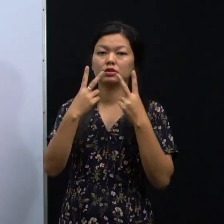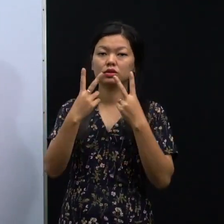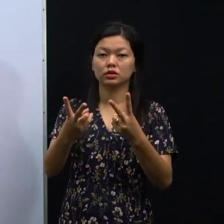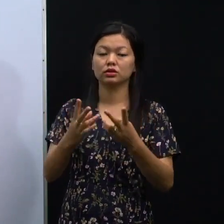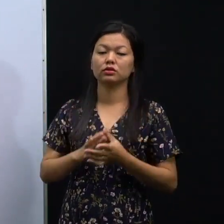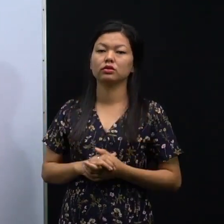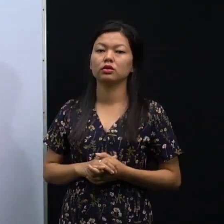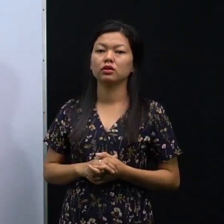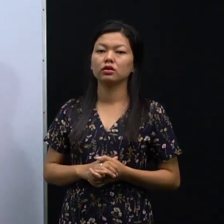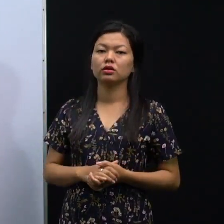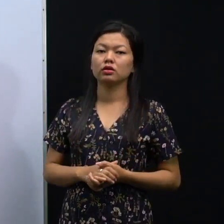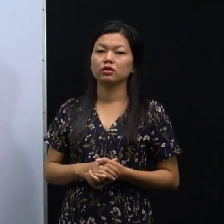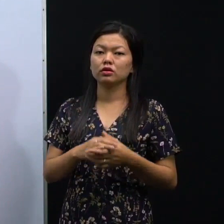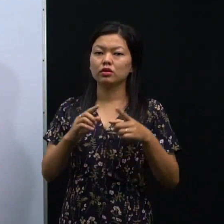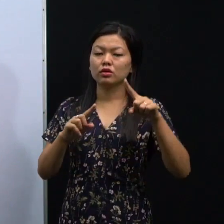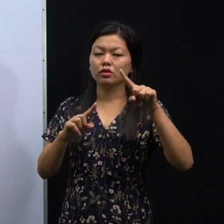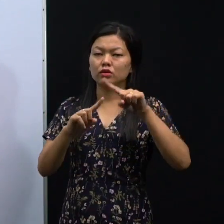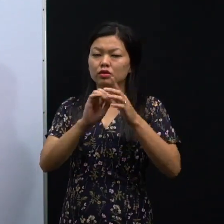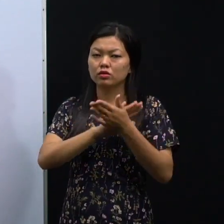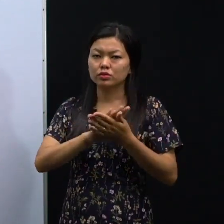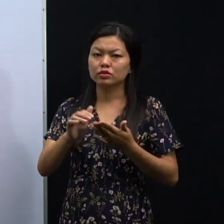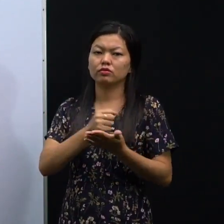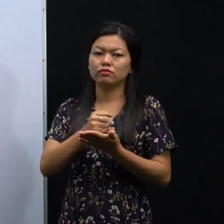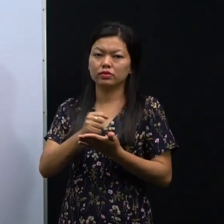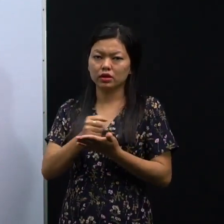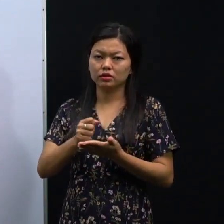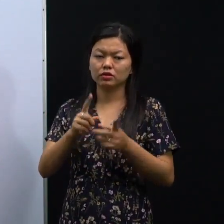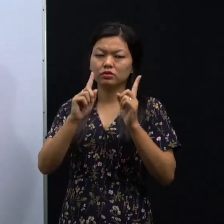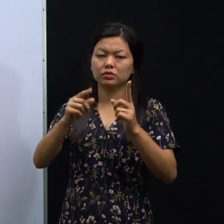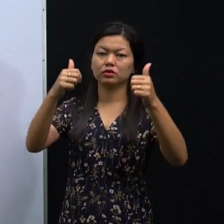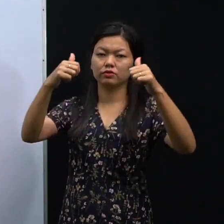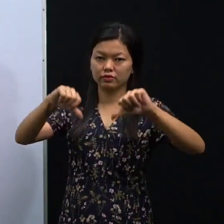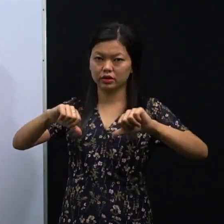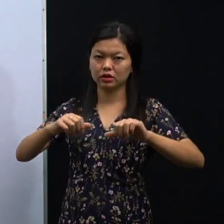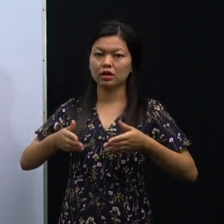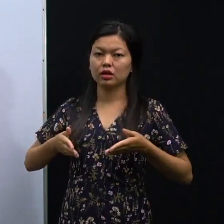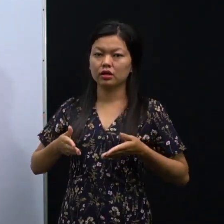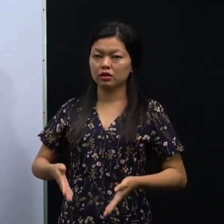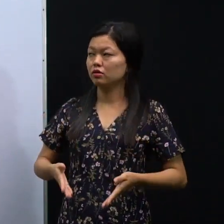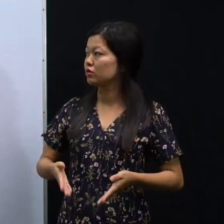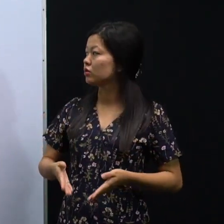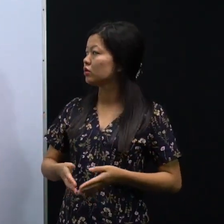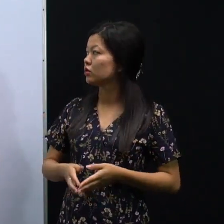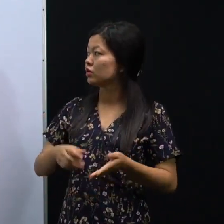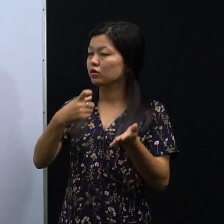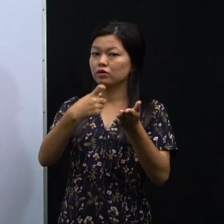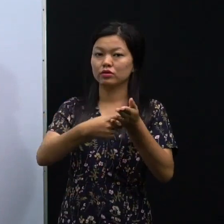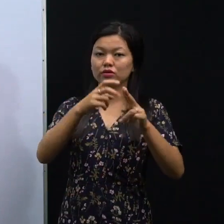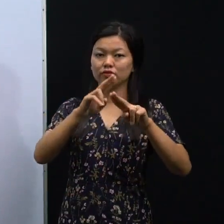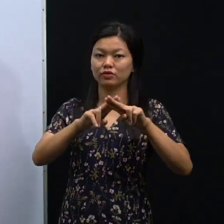but again, there was a drawback. Clear? So now, through this experiment, he is also trying to contribute. So